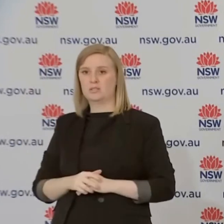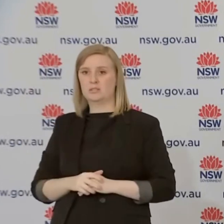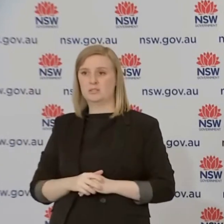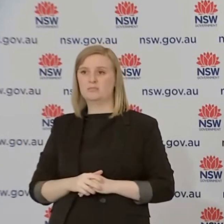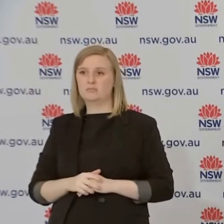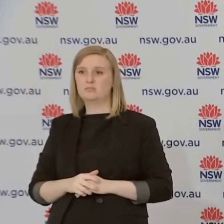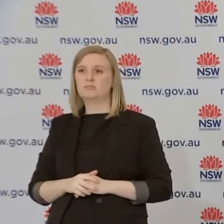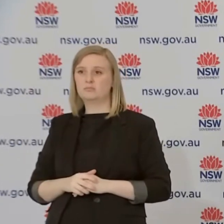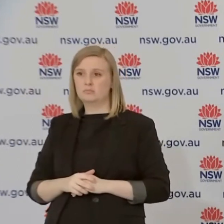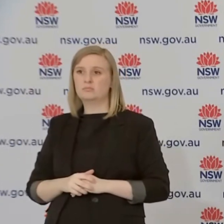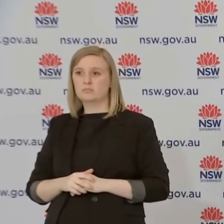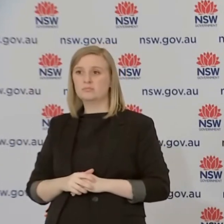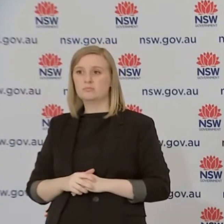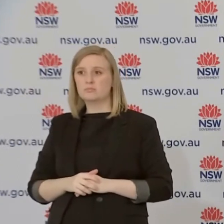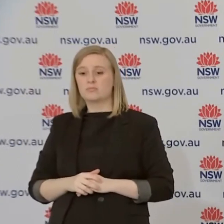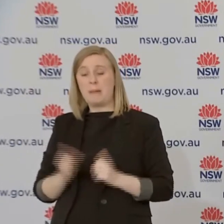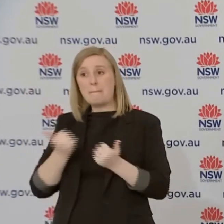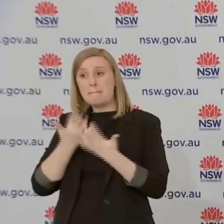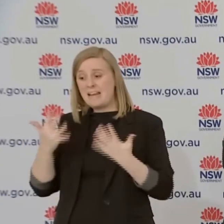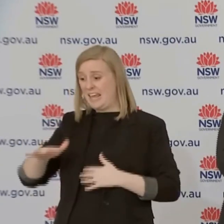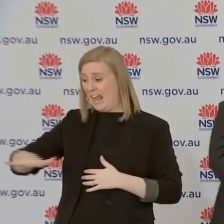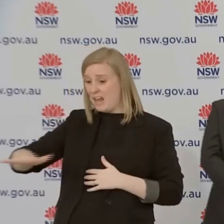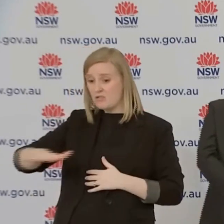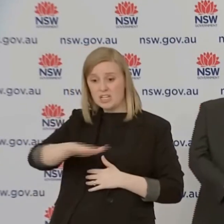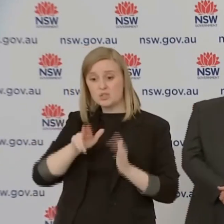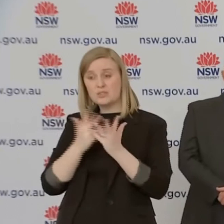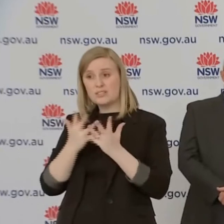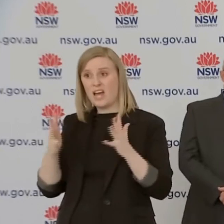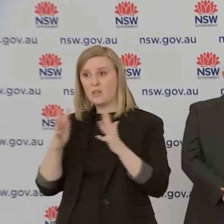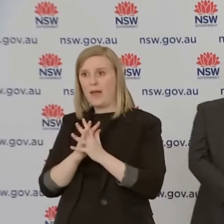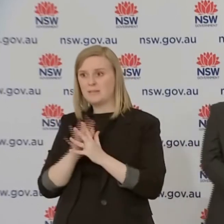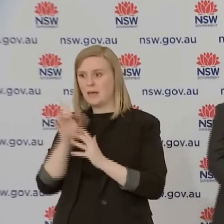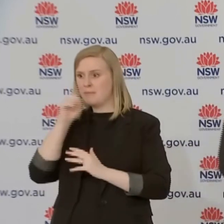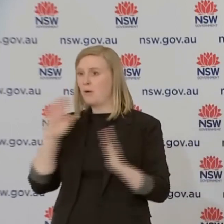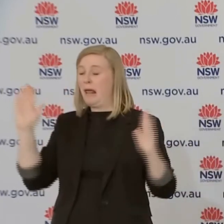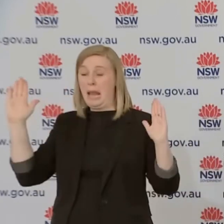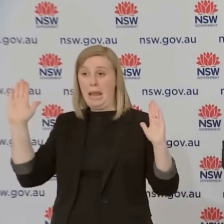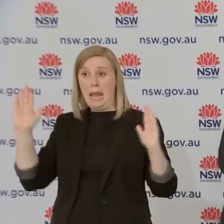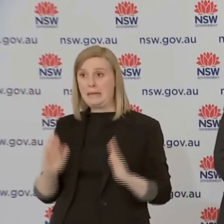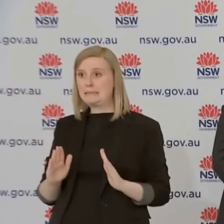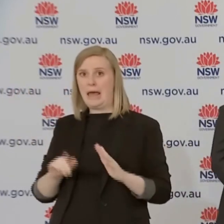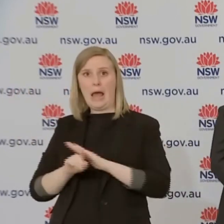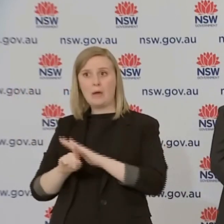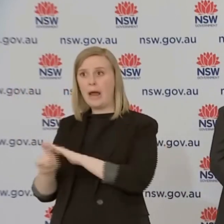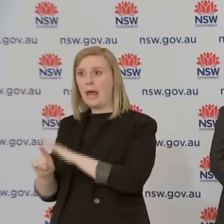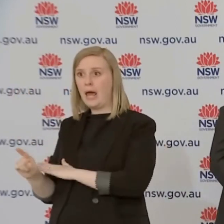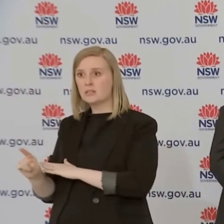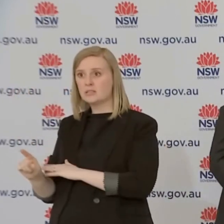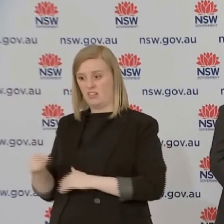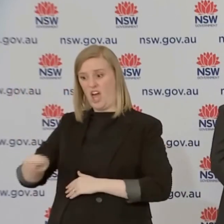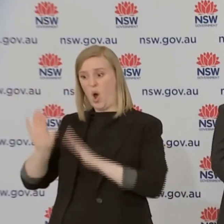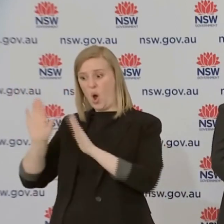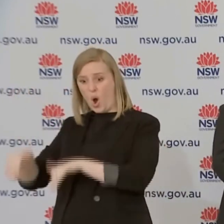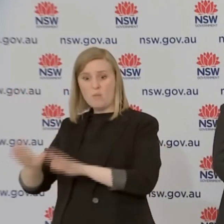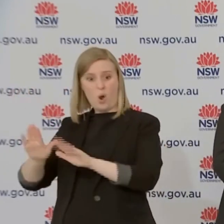many local government areas, mobility is down, further down than what it was in Melbourne during their worst lockdown. So I just want to stress that the